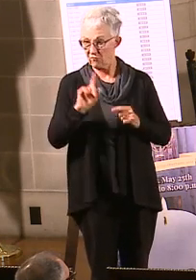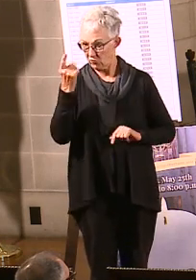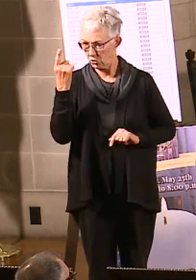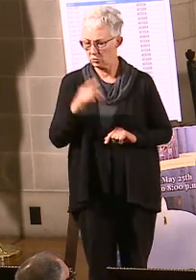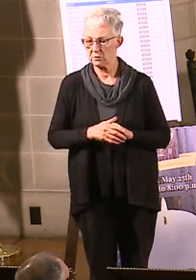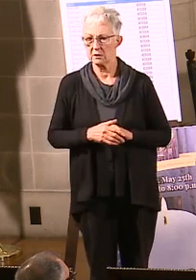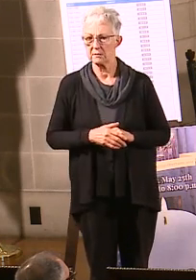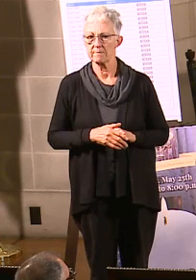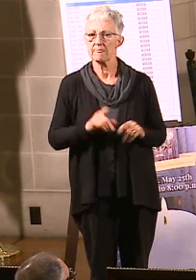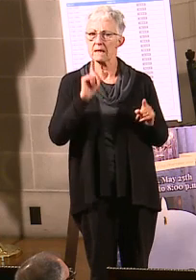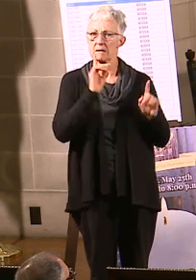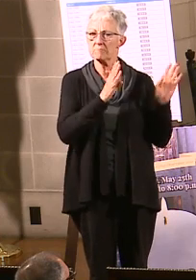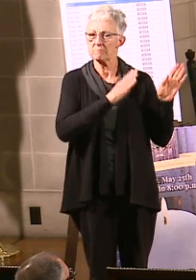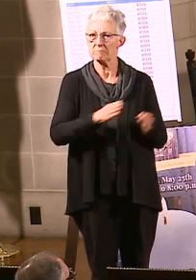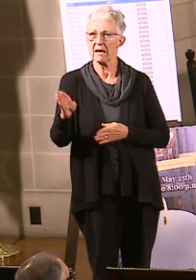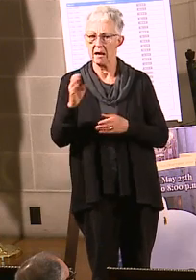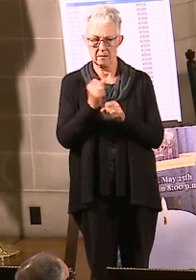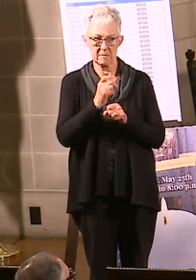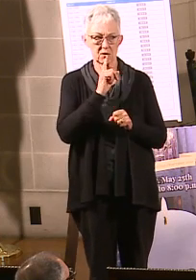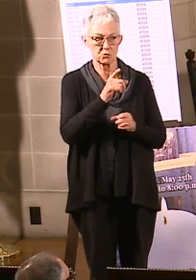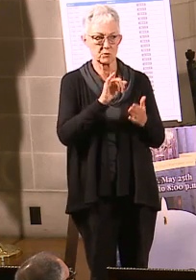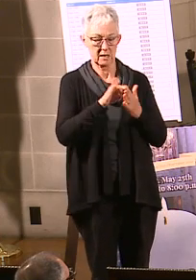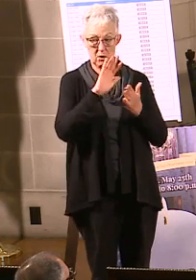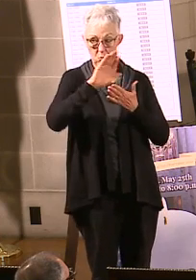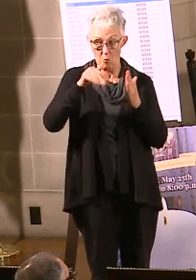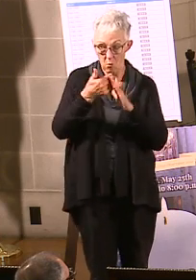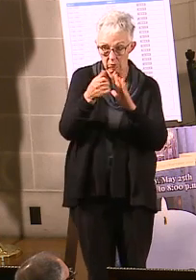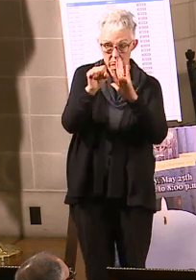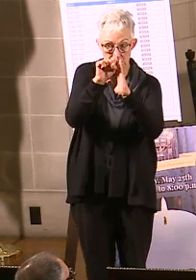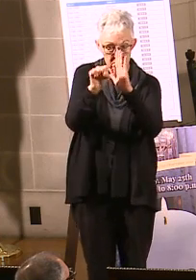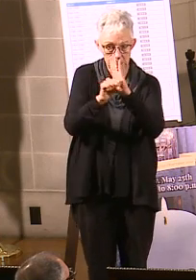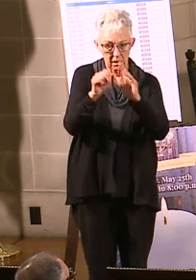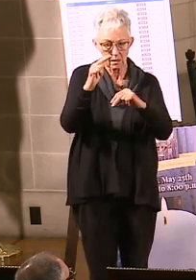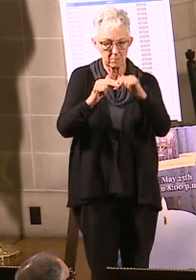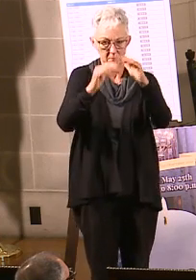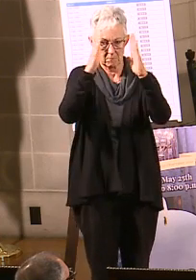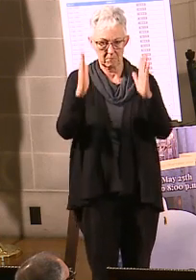make sure all state buildings administered by the Department of Administrative